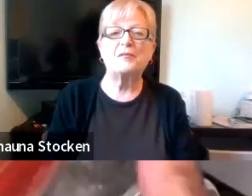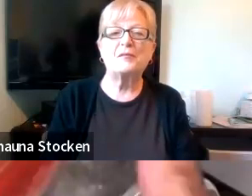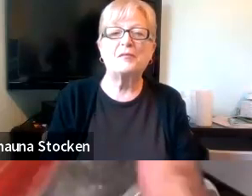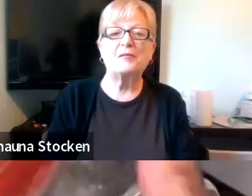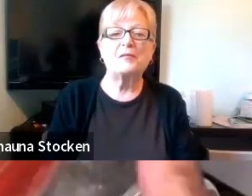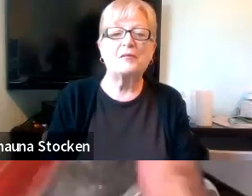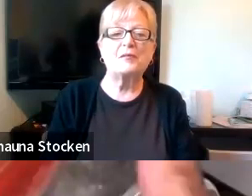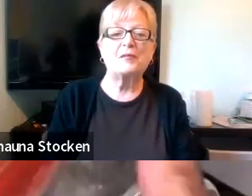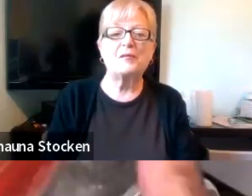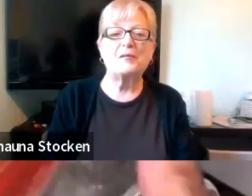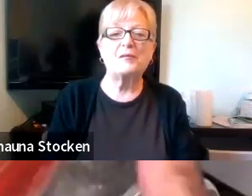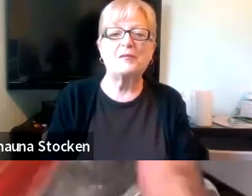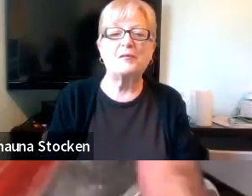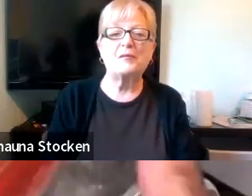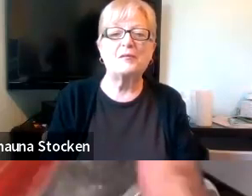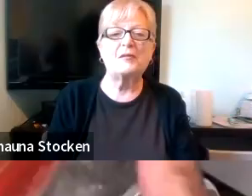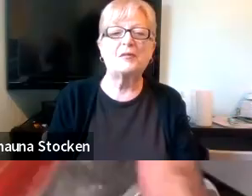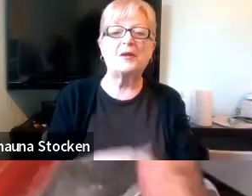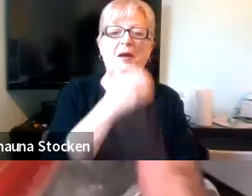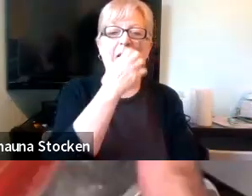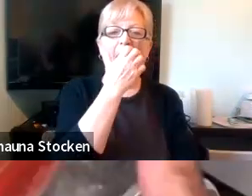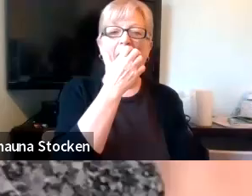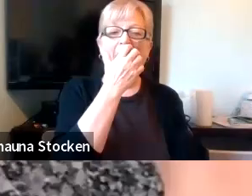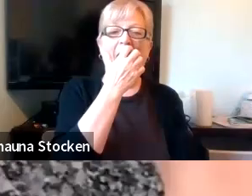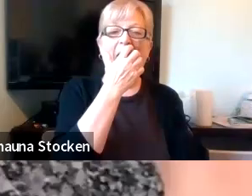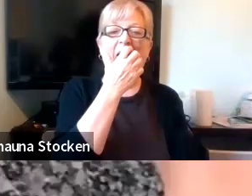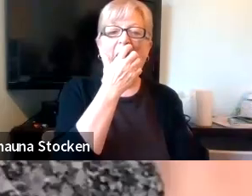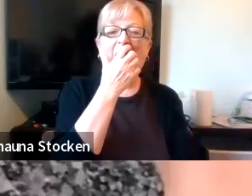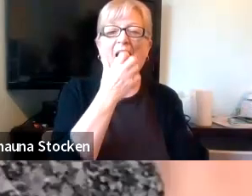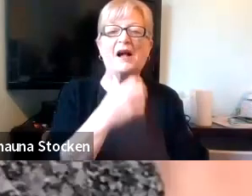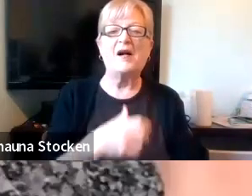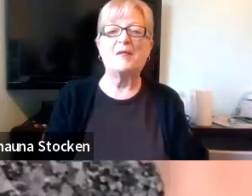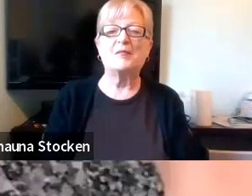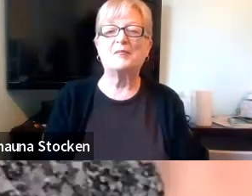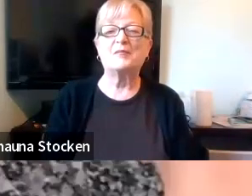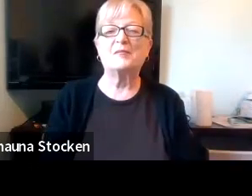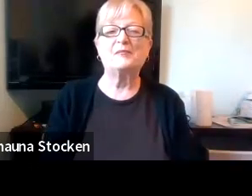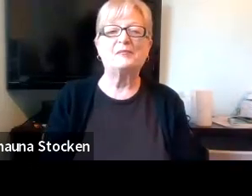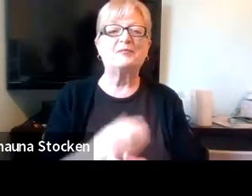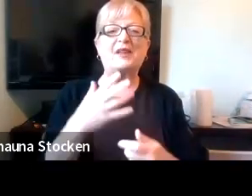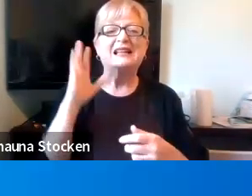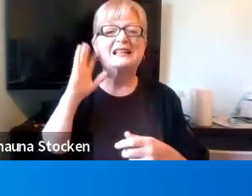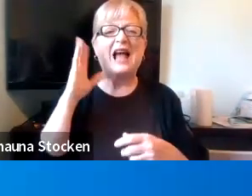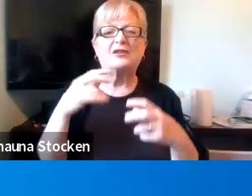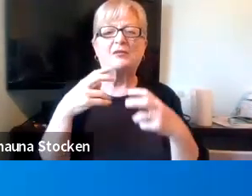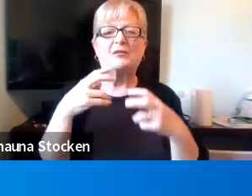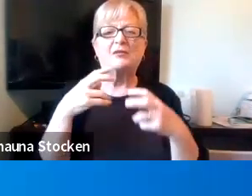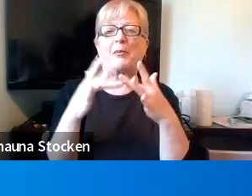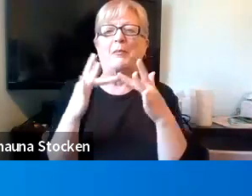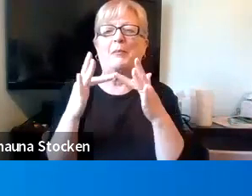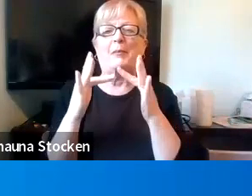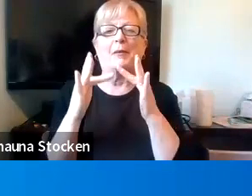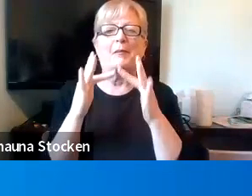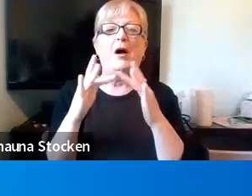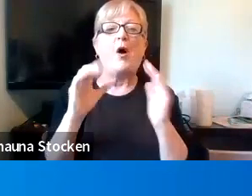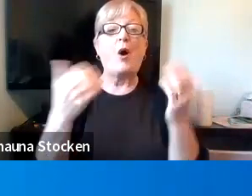Okay. Create button. Notifications account menu button. My app center button. Skip button. Play keyboard shortcut K button. Play K. Skip button. Space. Yep, Guide button. Hi, this